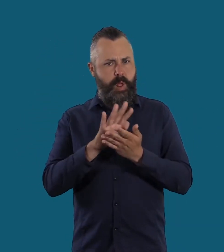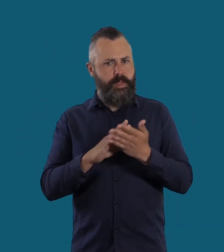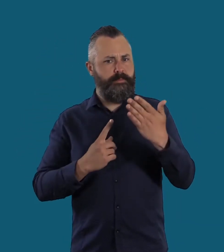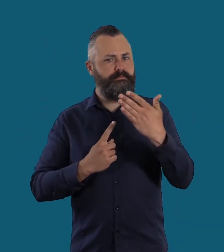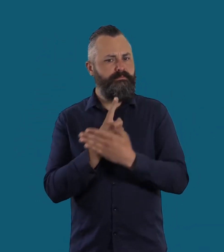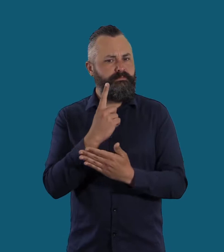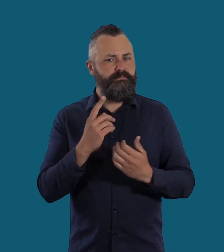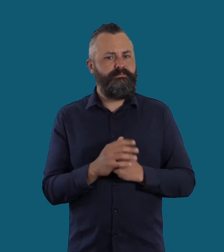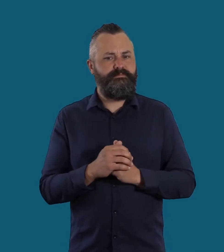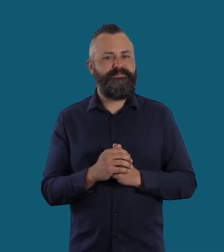What causes a tsunami?